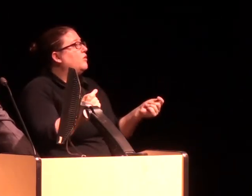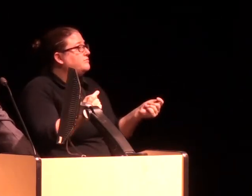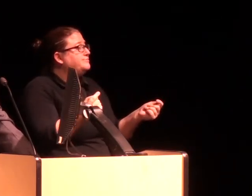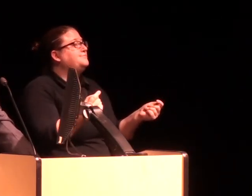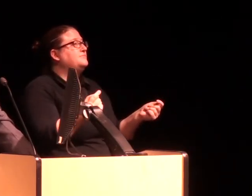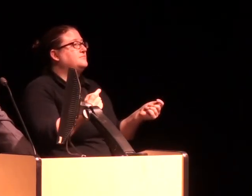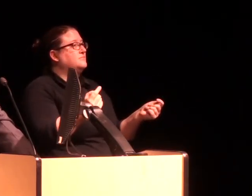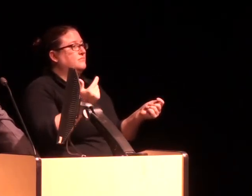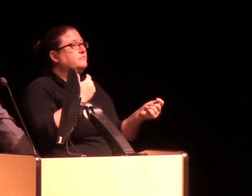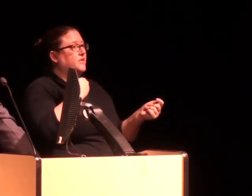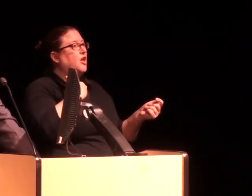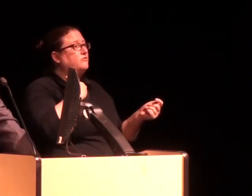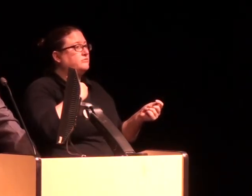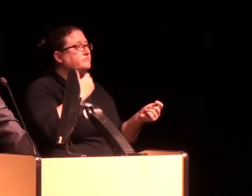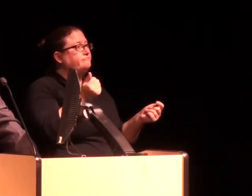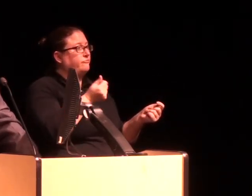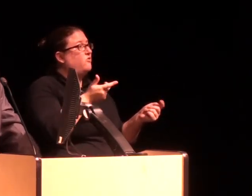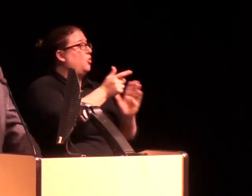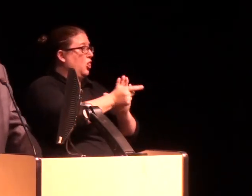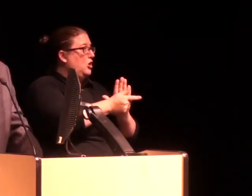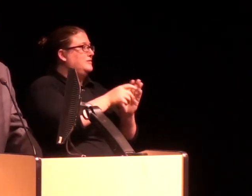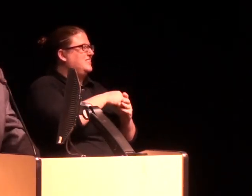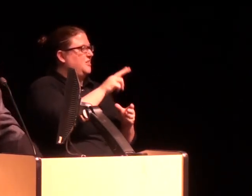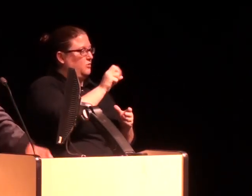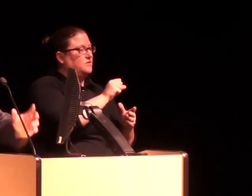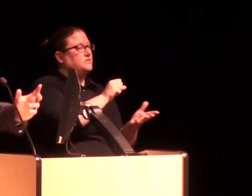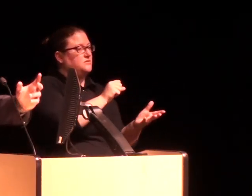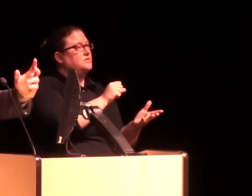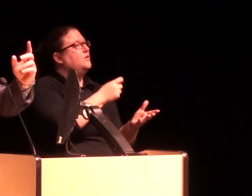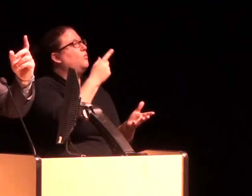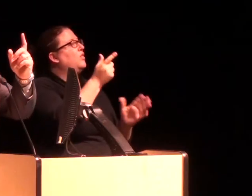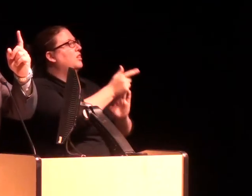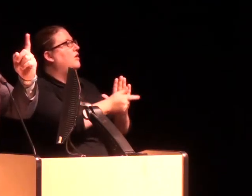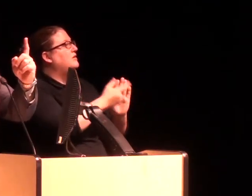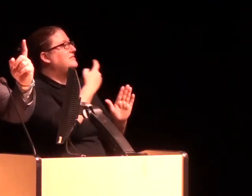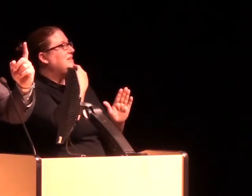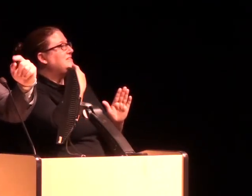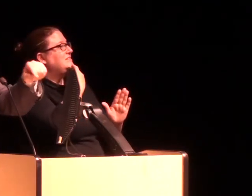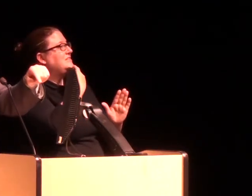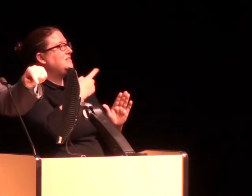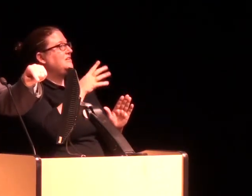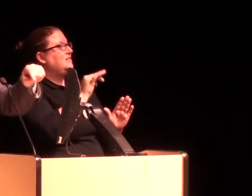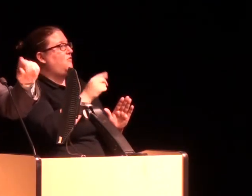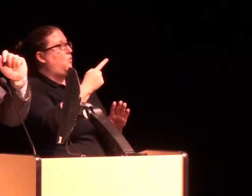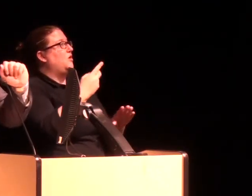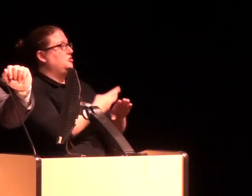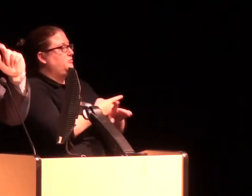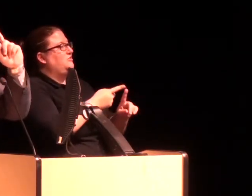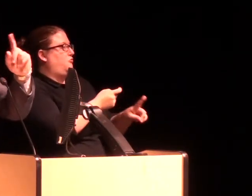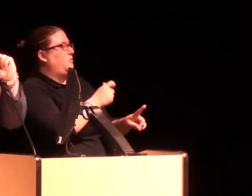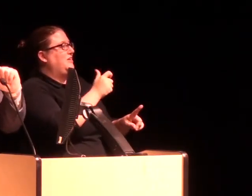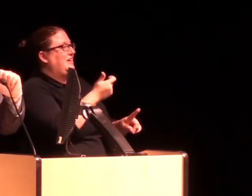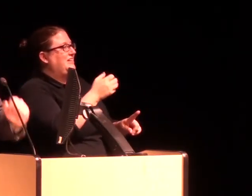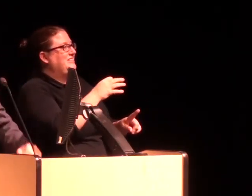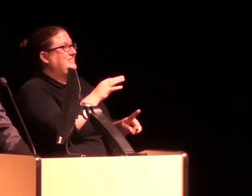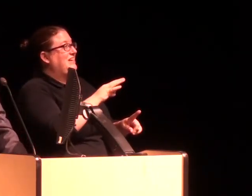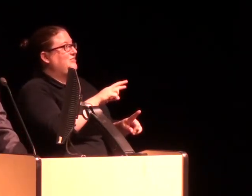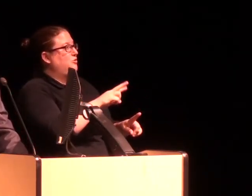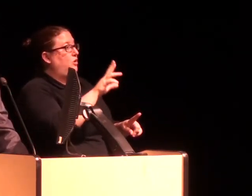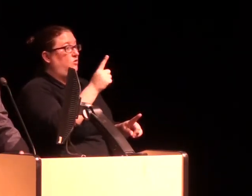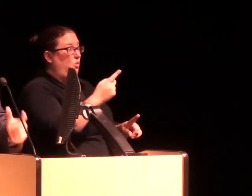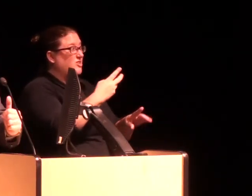laws here in the United States. One of those laws said, if one ship, and this is from 1992, if one ship